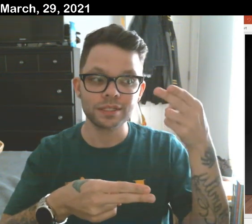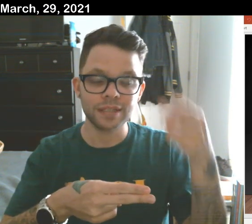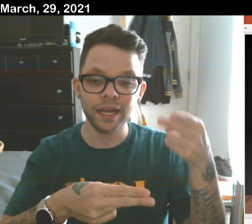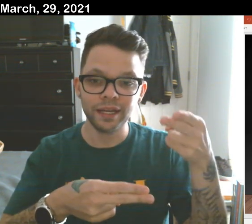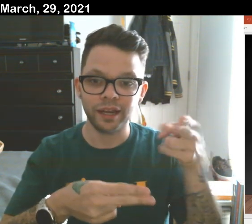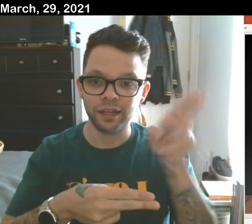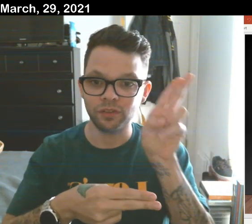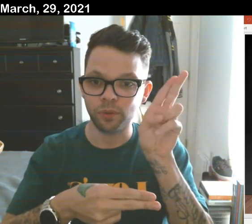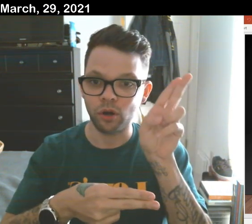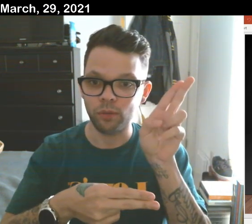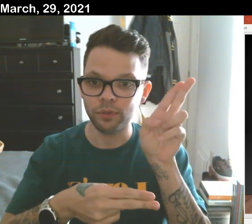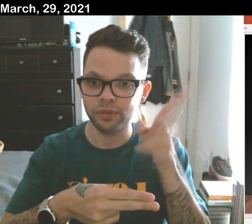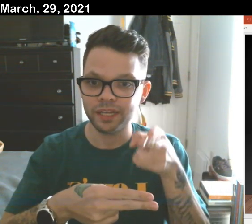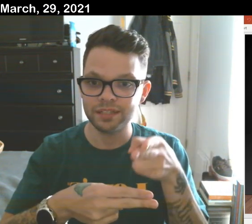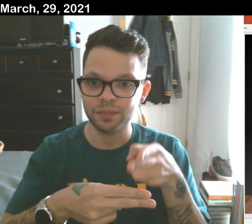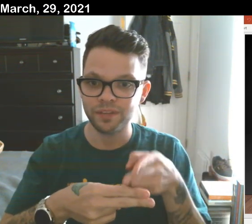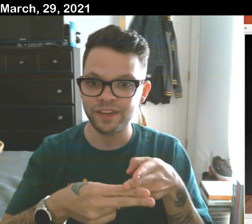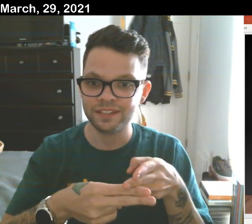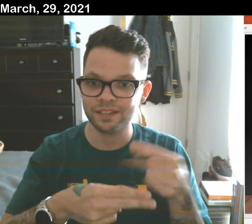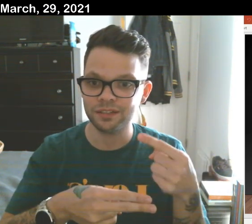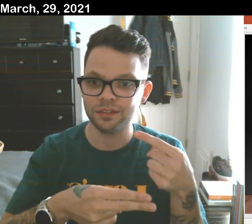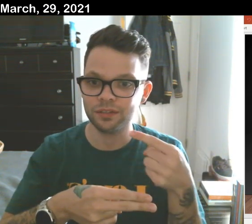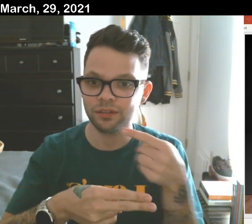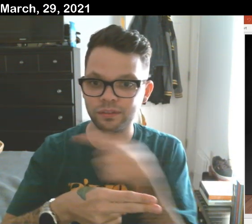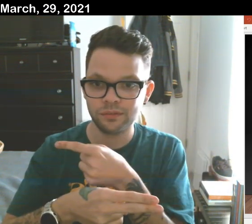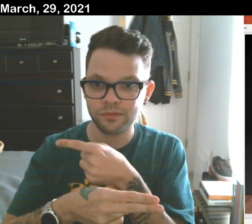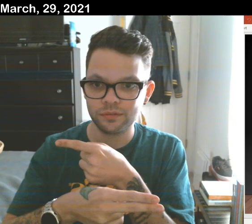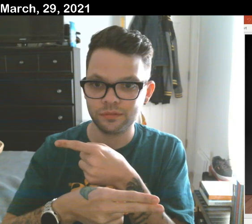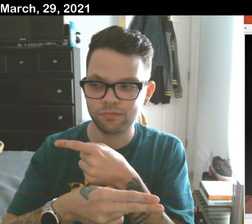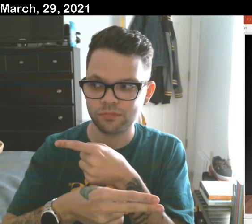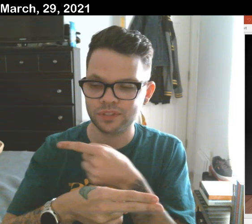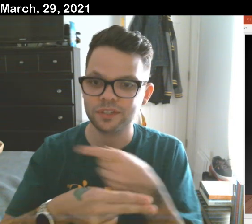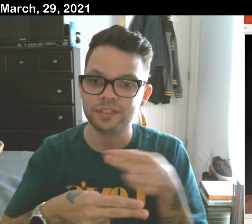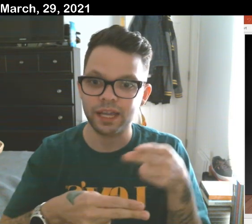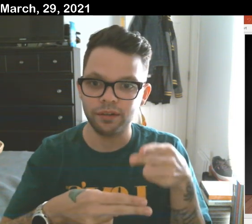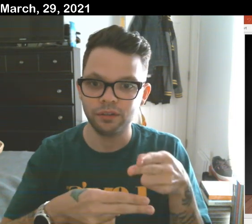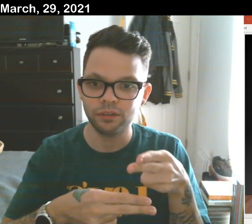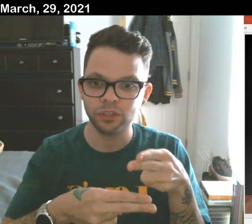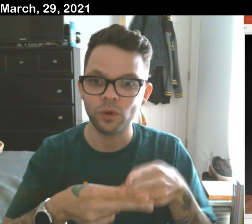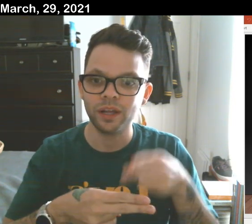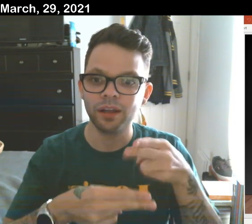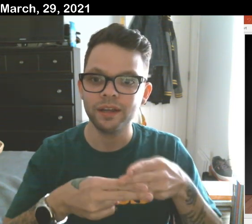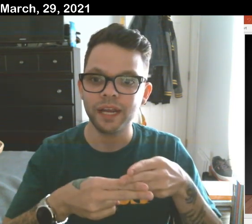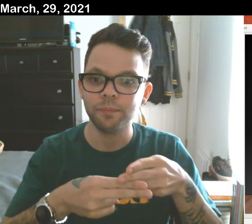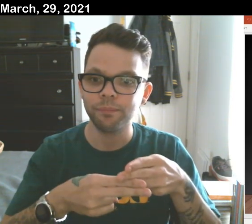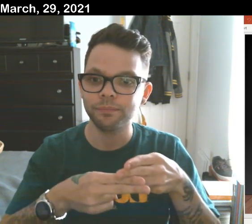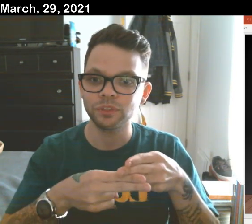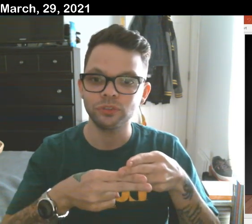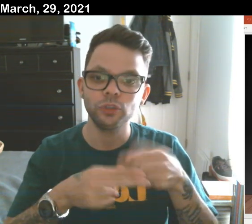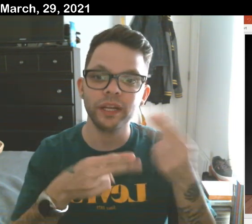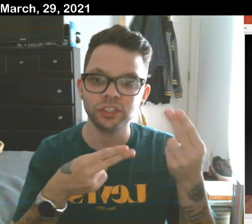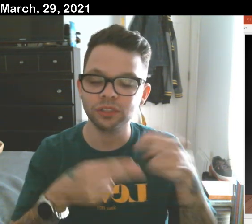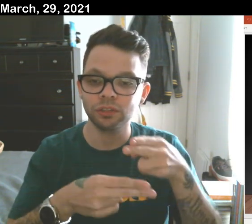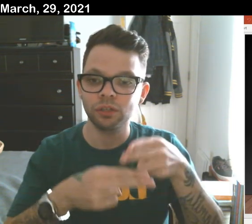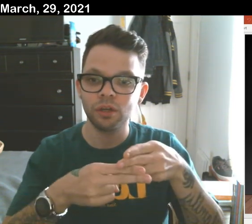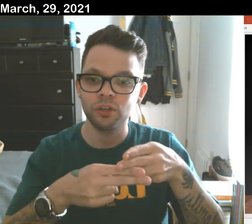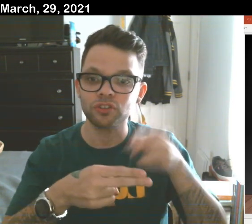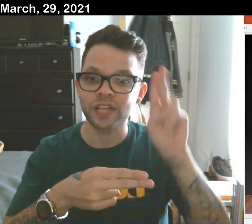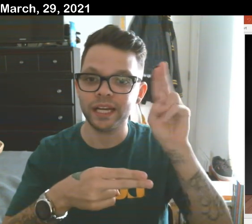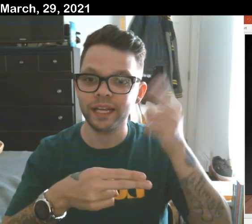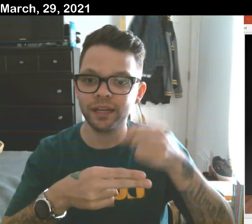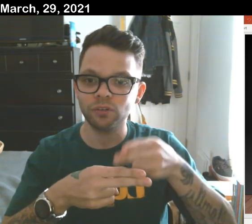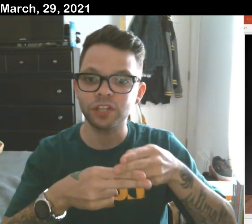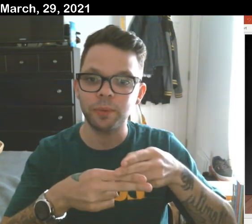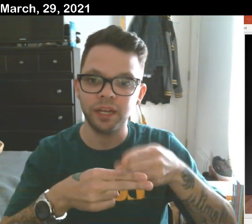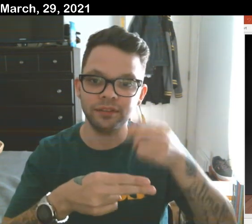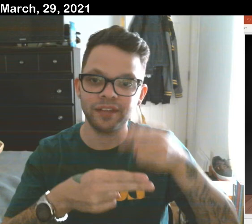Your signing hand's palm is going to be facing to the side. So, name. So, two H's. Your